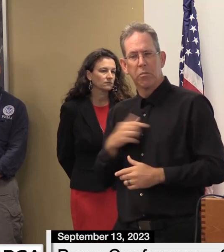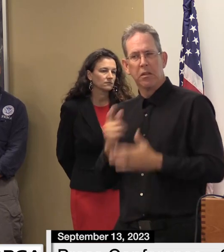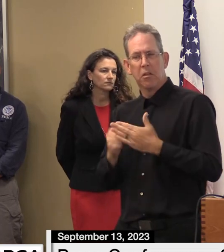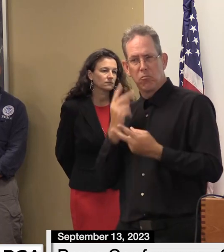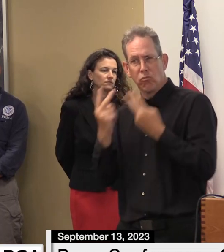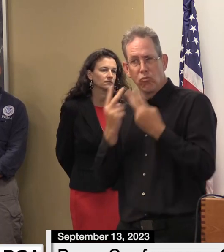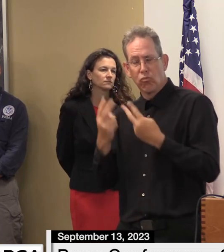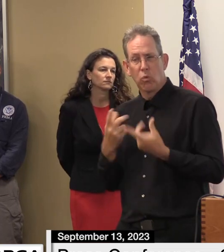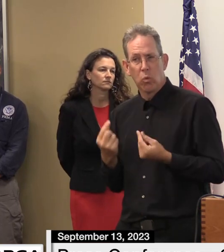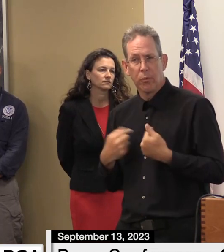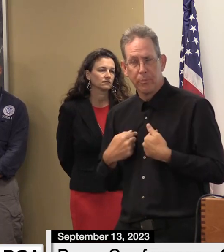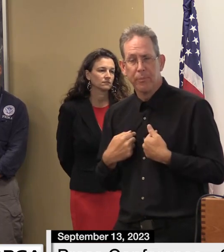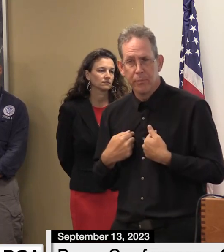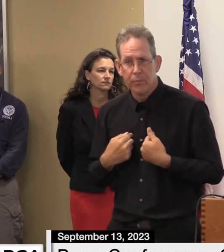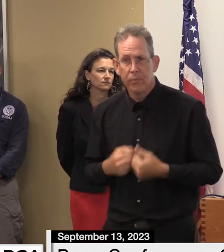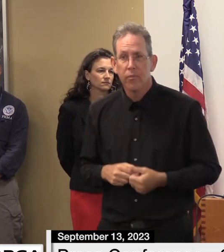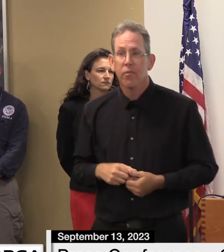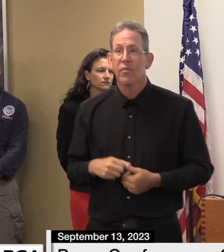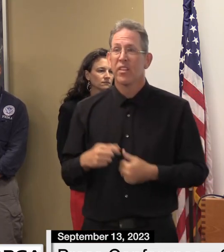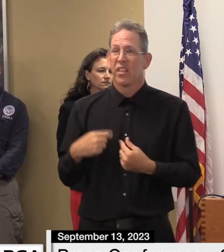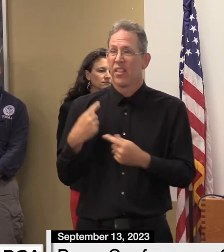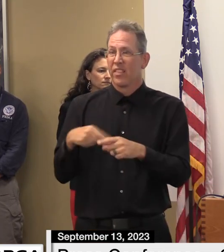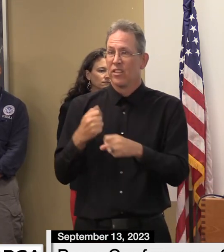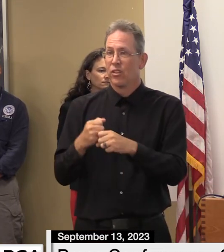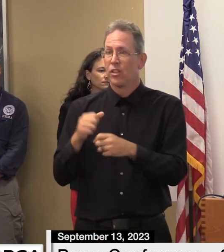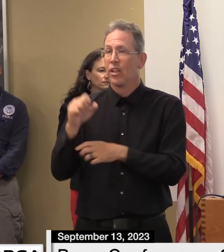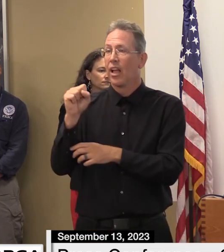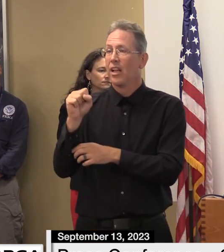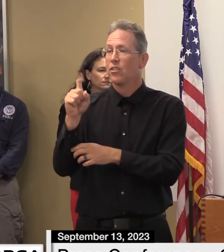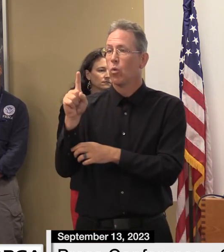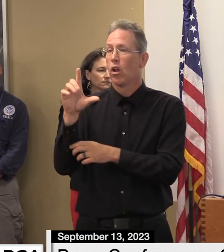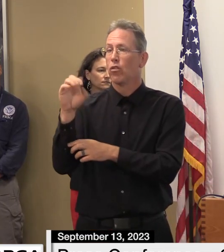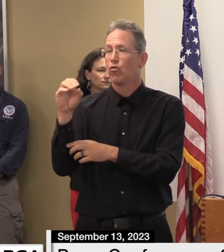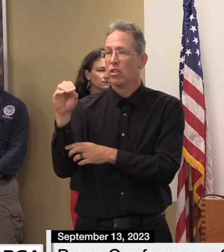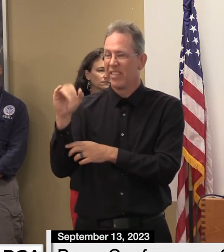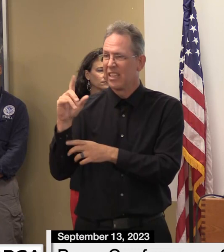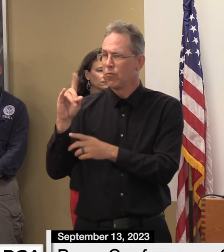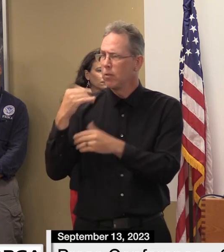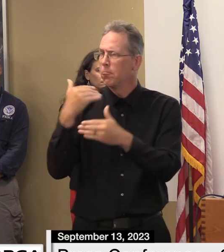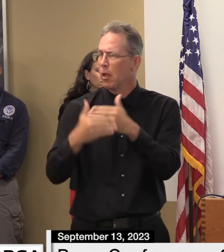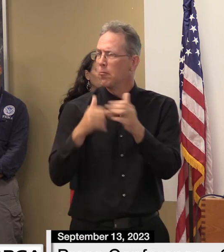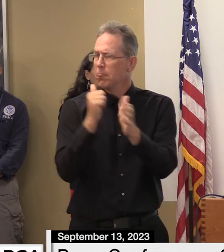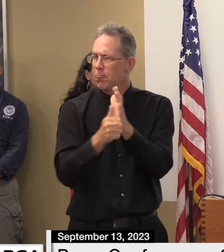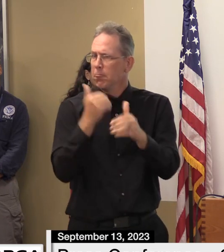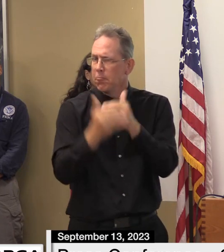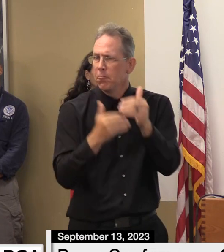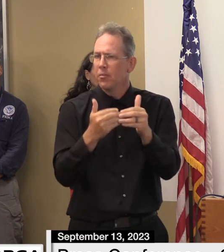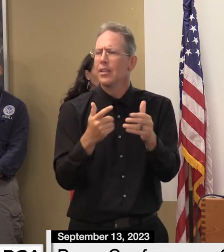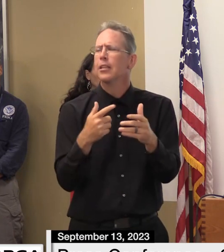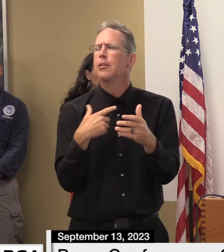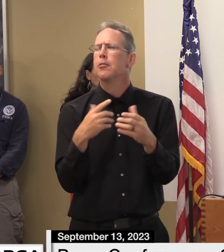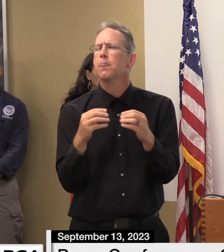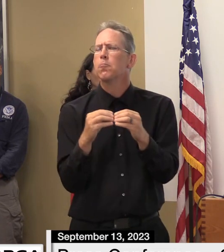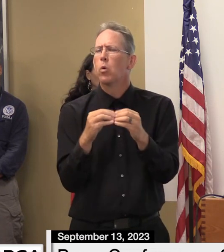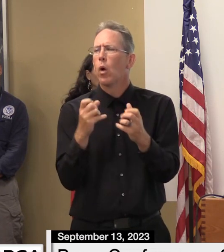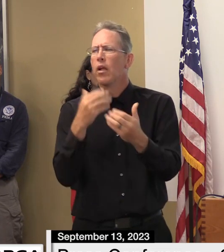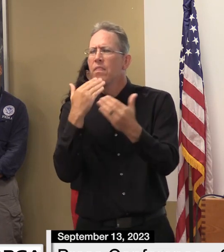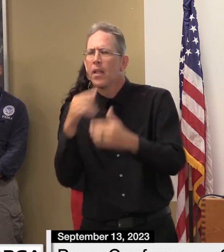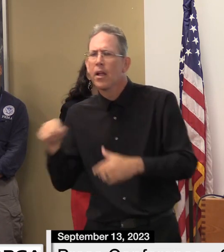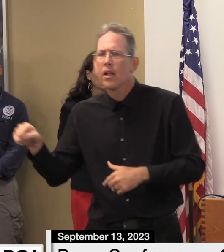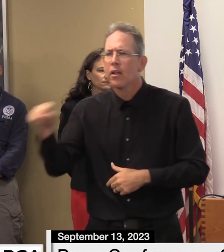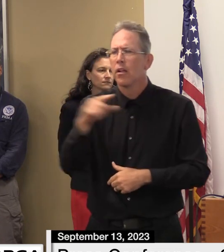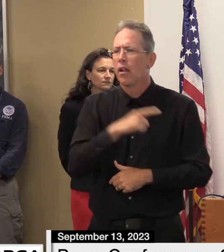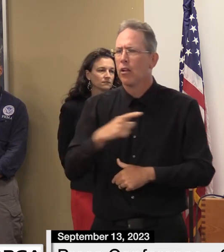some important steps this year with S-100, but we need more. But I want to thank those here, including legislators and